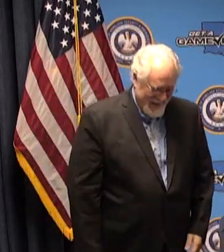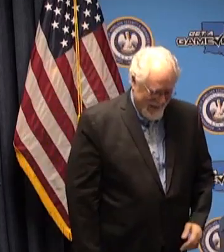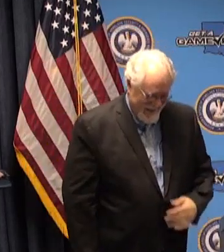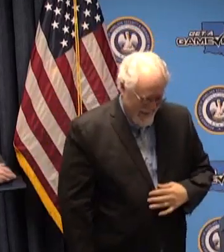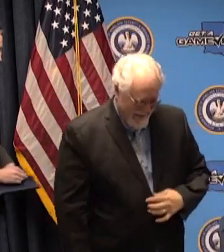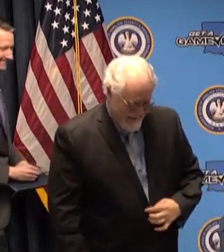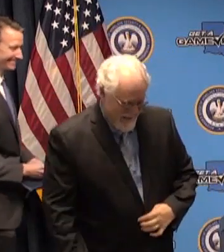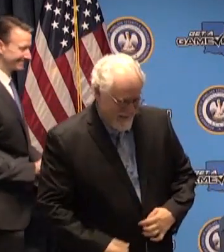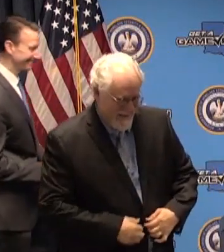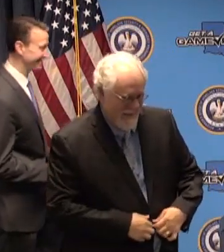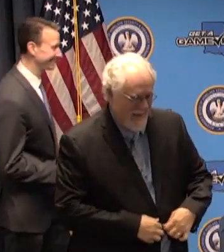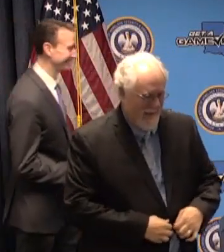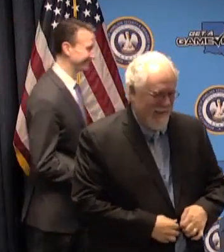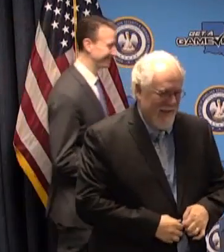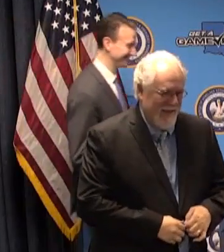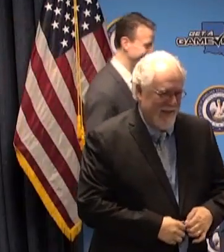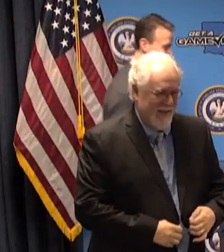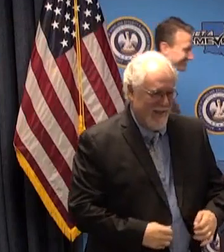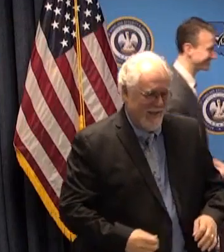over there.